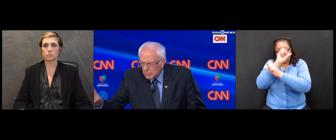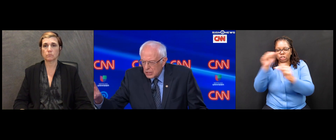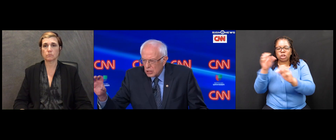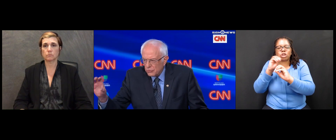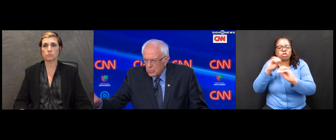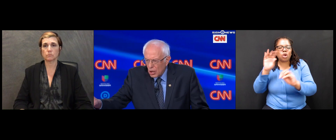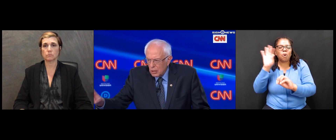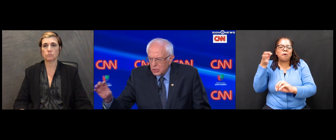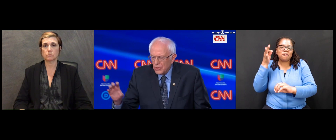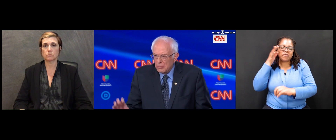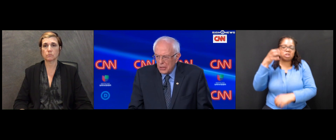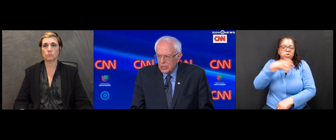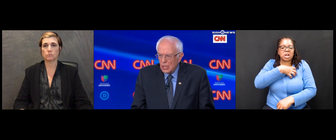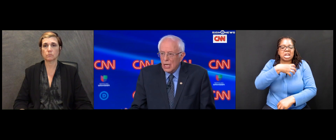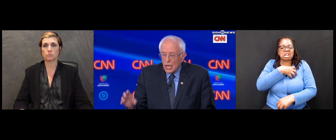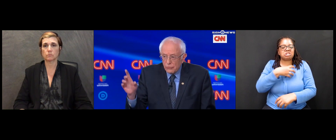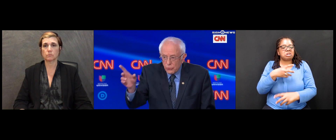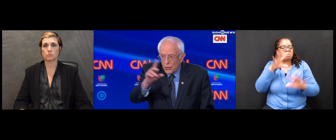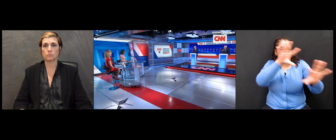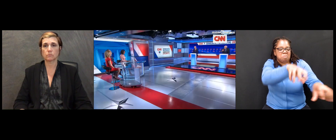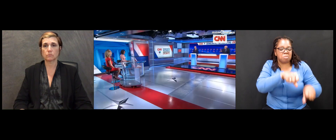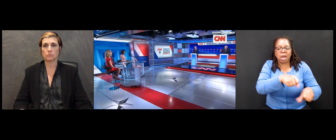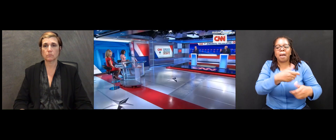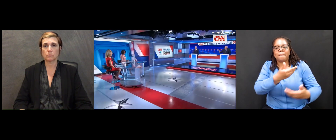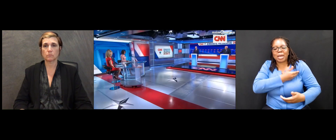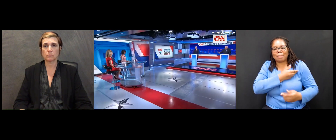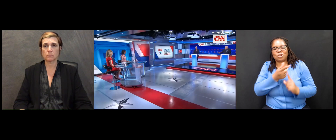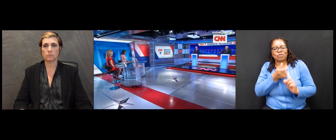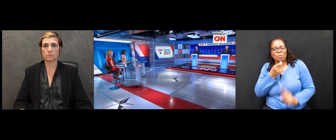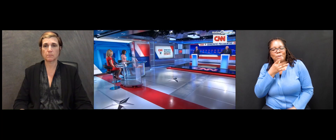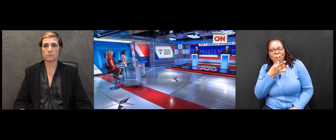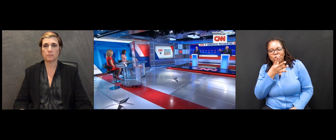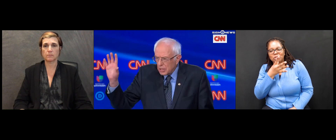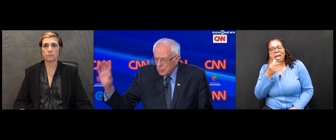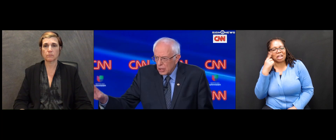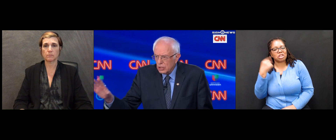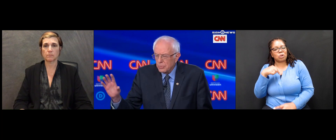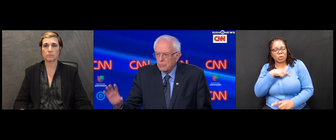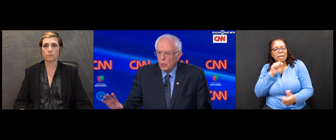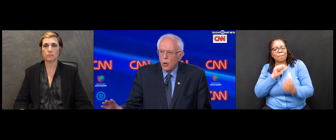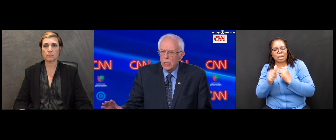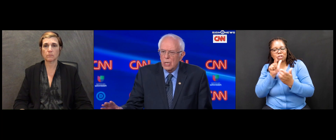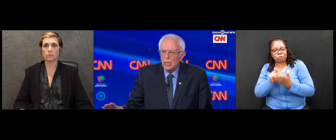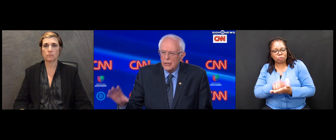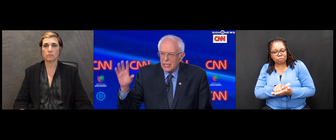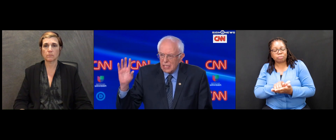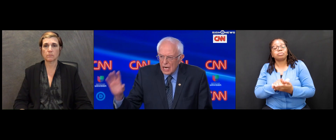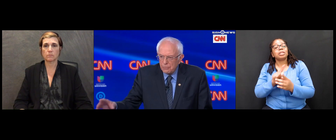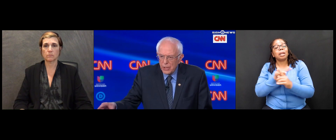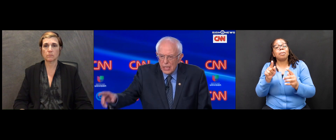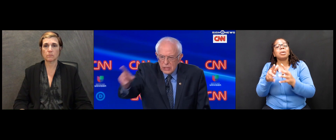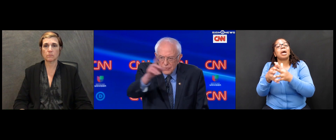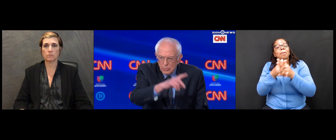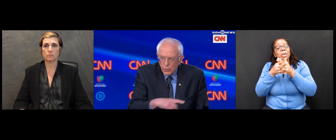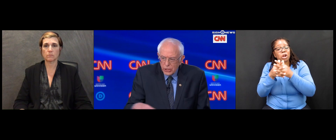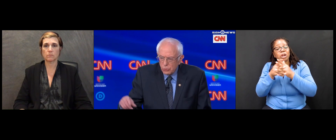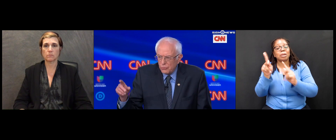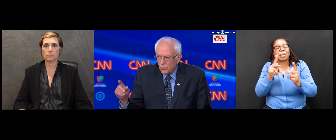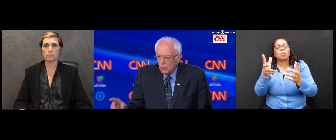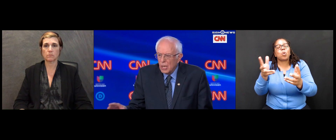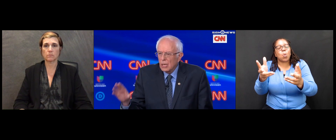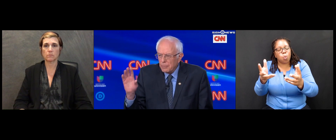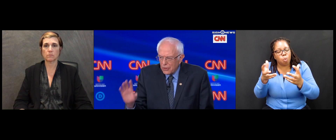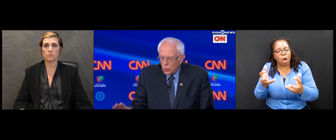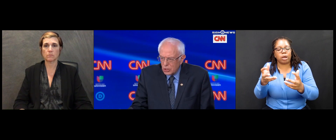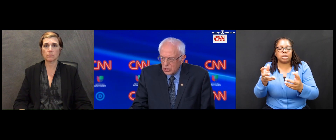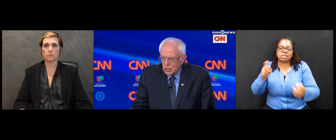little babies from the arms of their mothers. And fourth, I think we can pass what the American people want, and that is comprehensive immigration